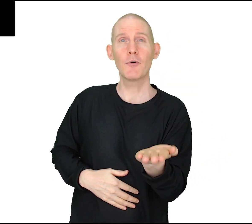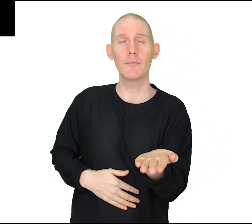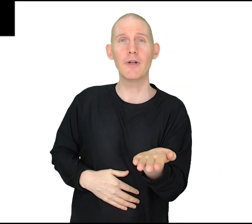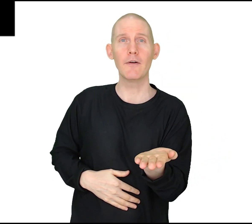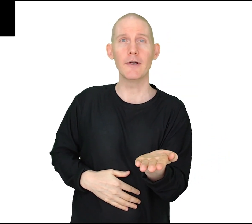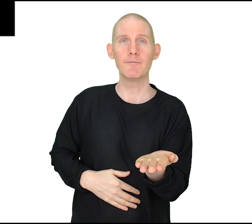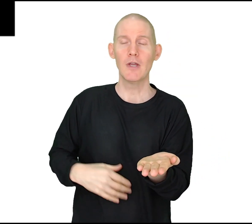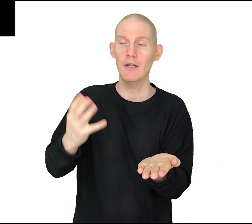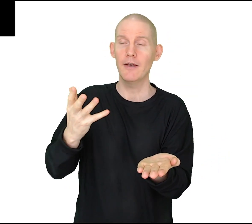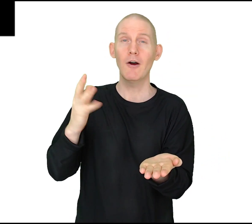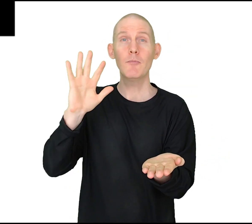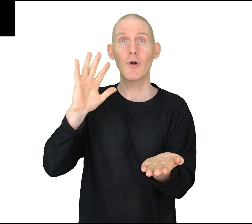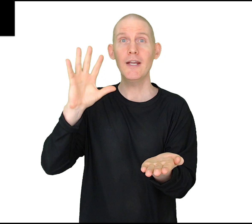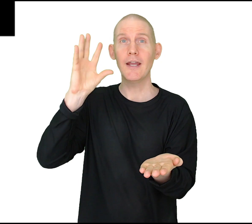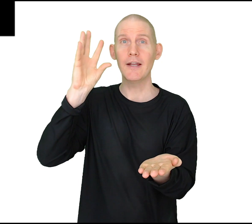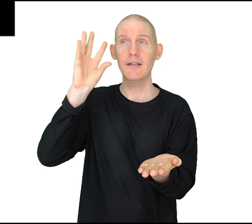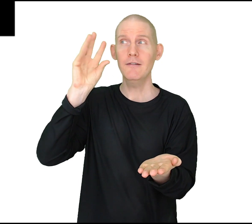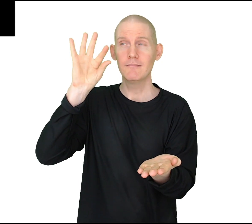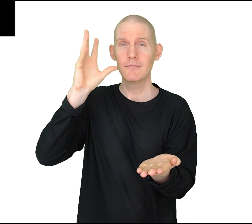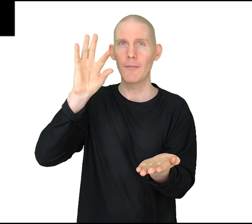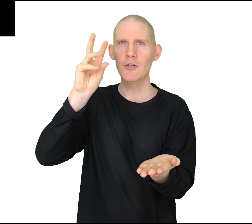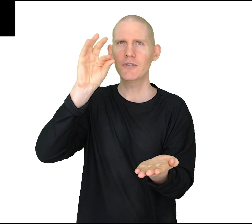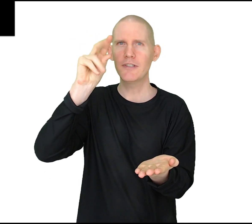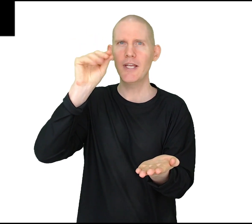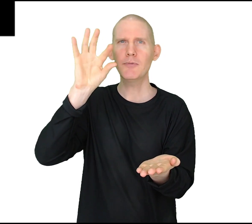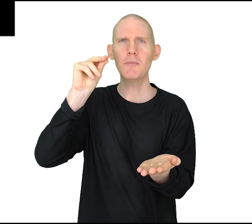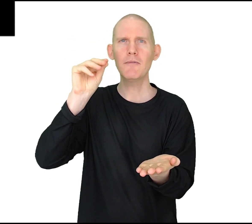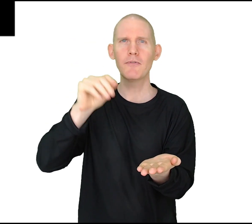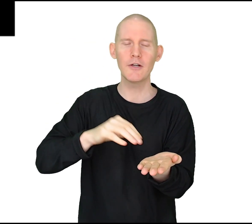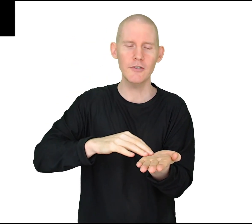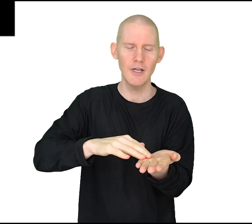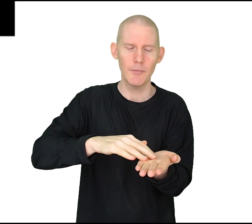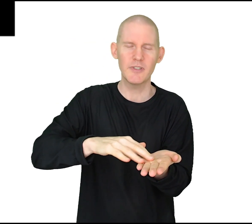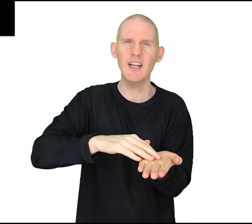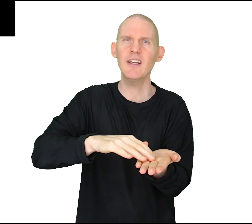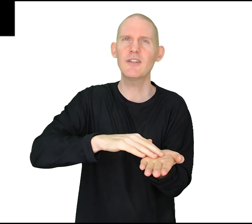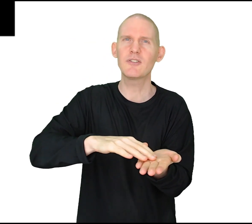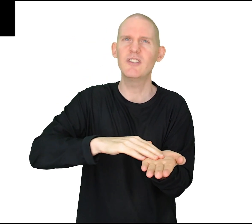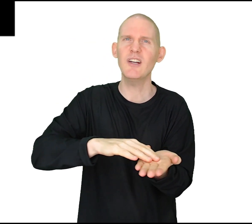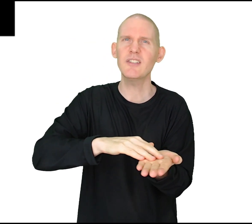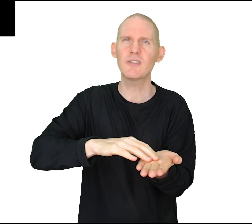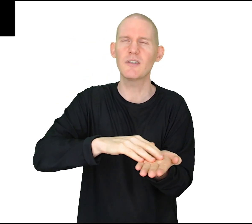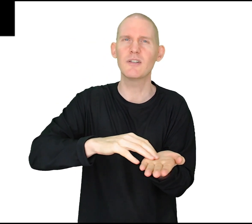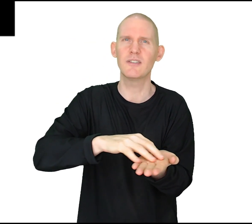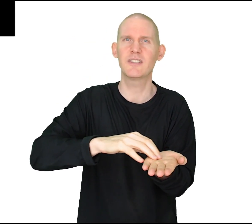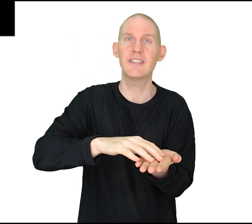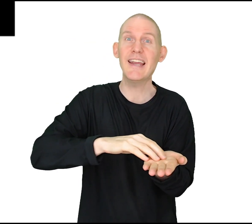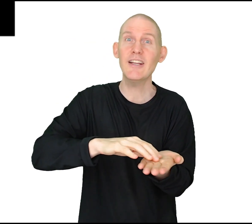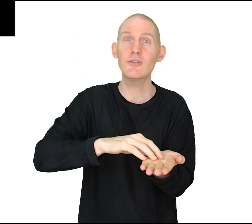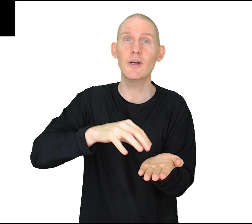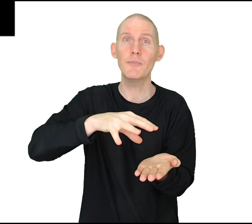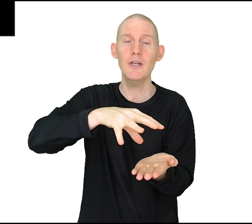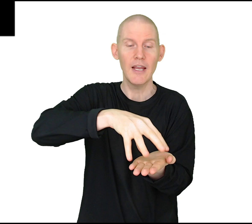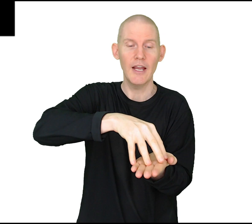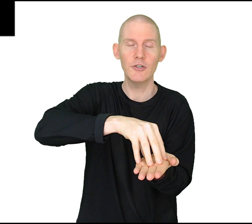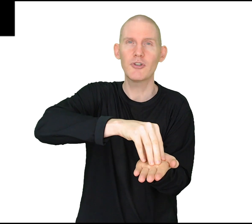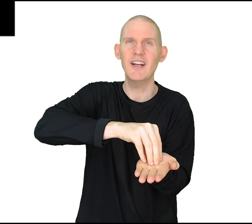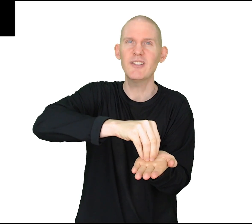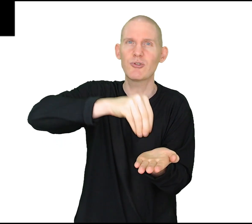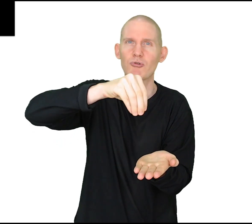down there. Now I'm right-handed. I'm going to use the tips of my fingers, pretend like there's dust or sand or something, and you're trying to